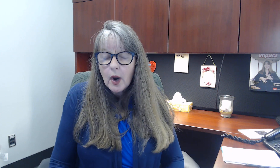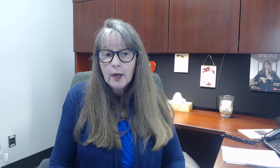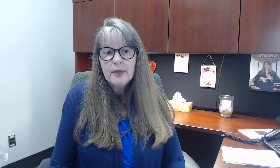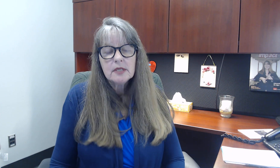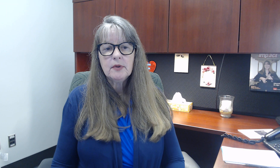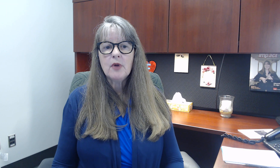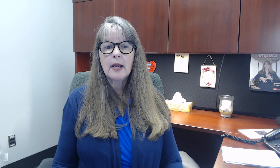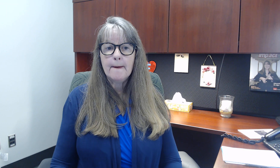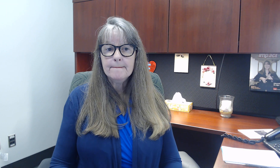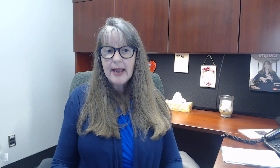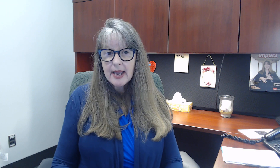requiring something, a command,